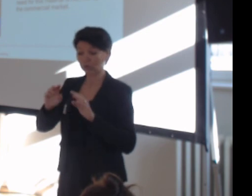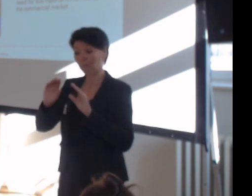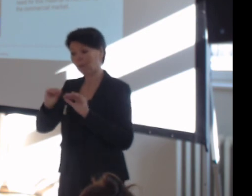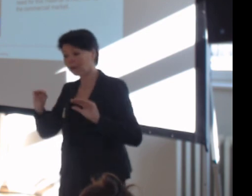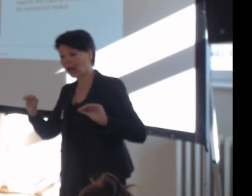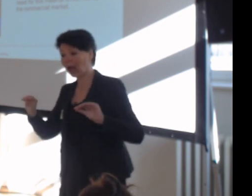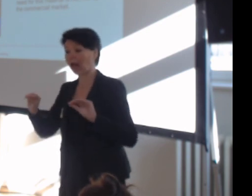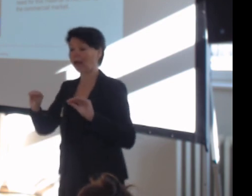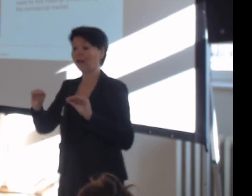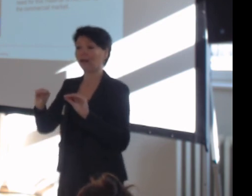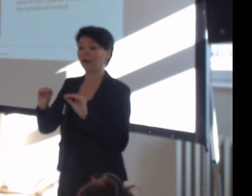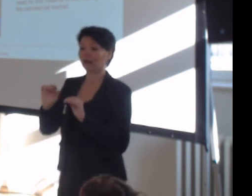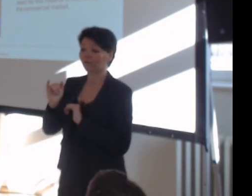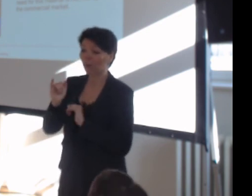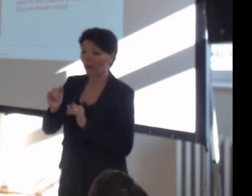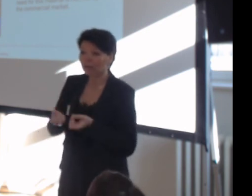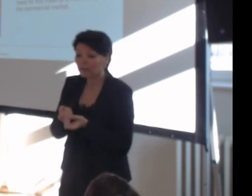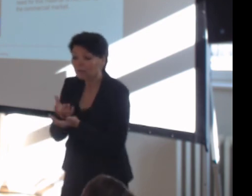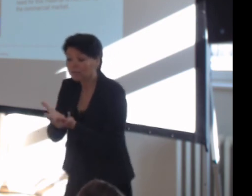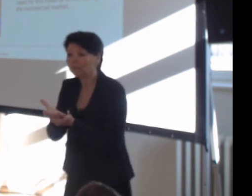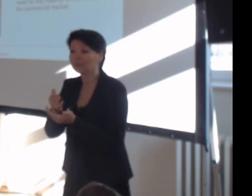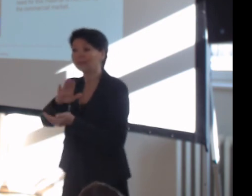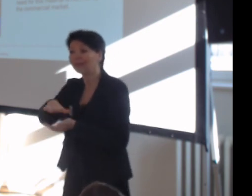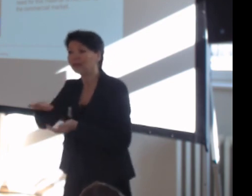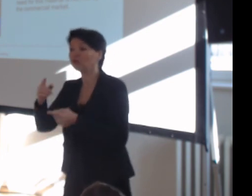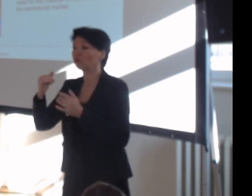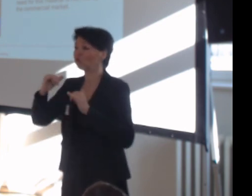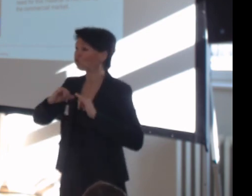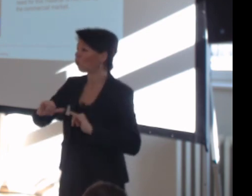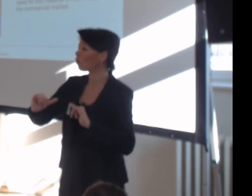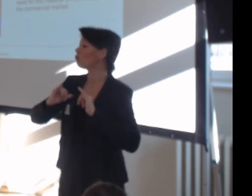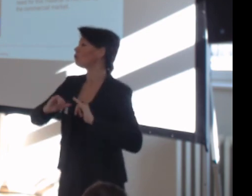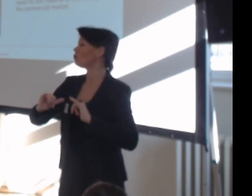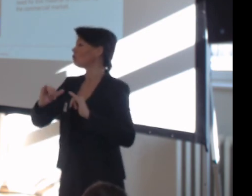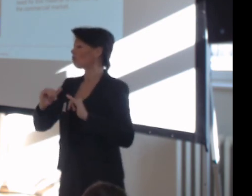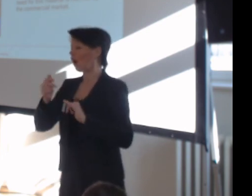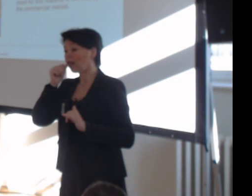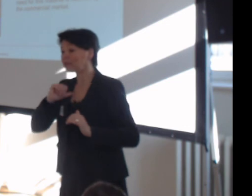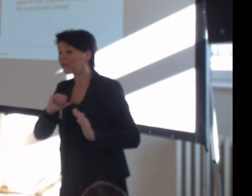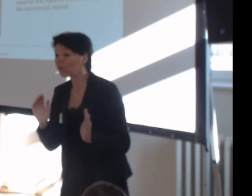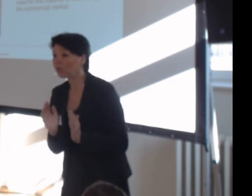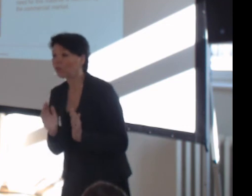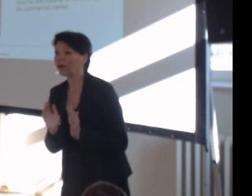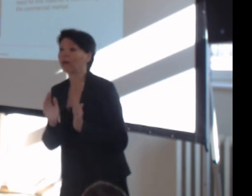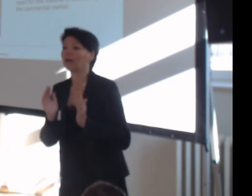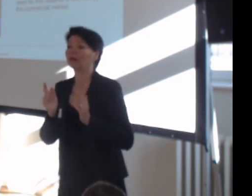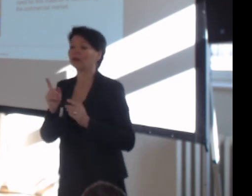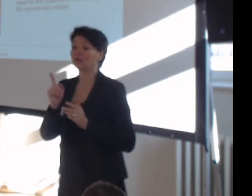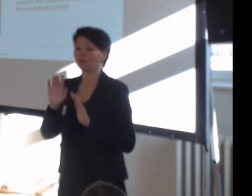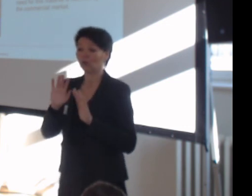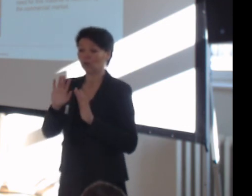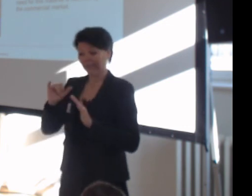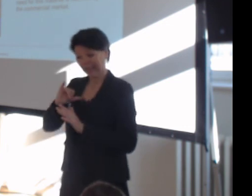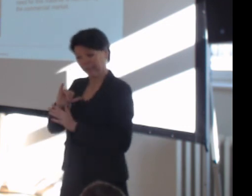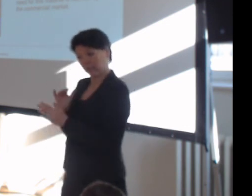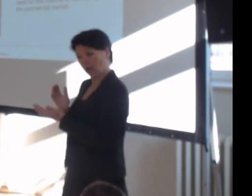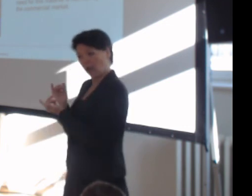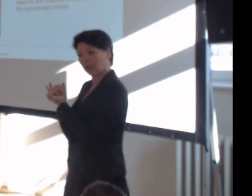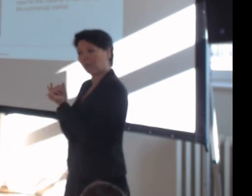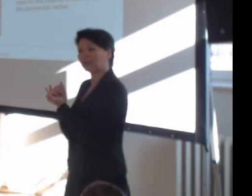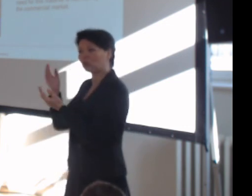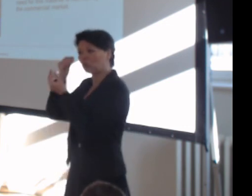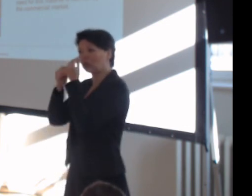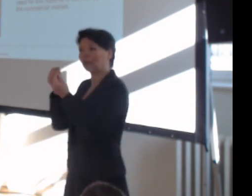inform children, young people and adults with an impairment about the accessibility of study material.